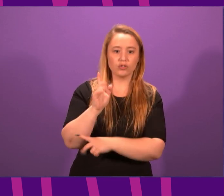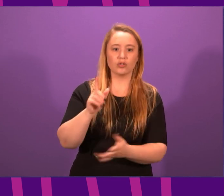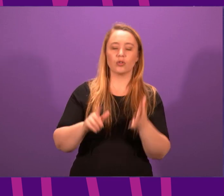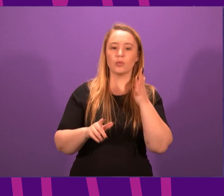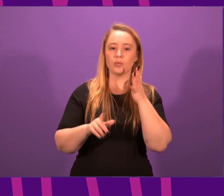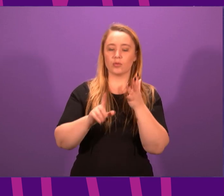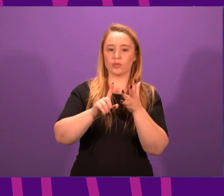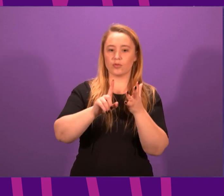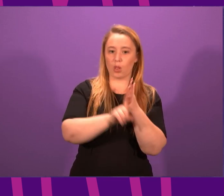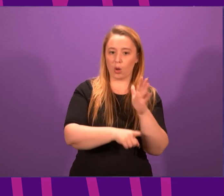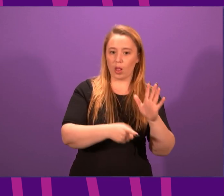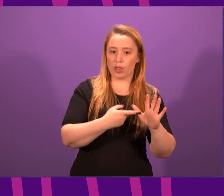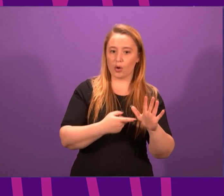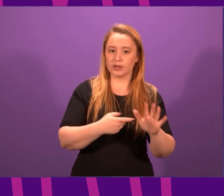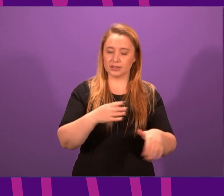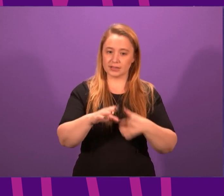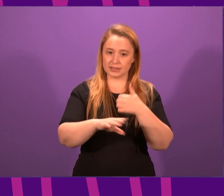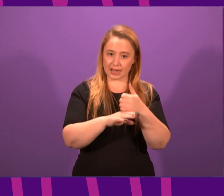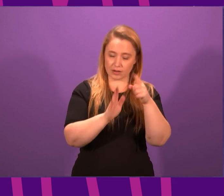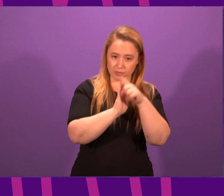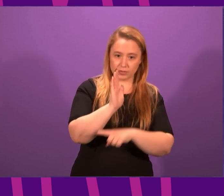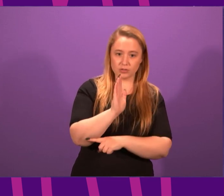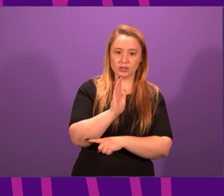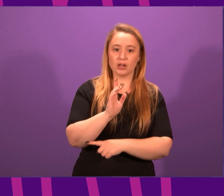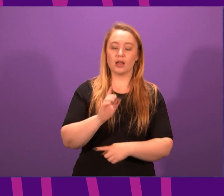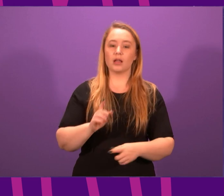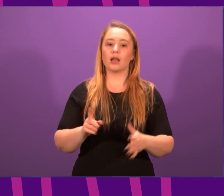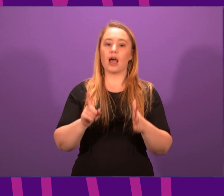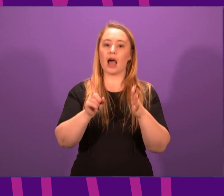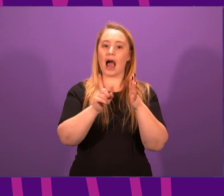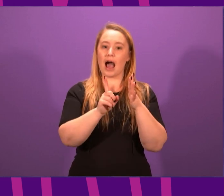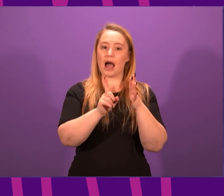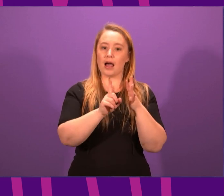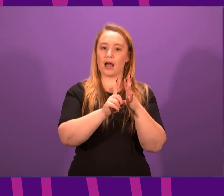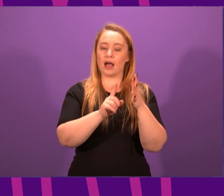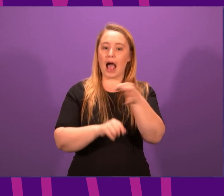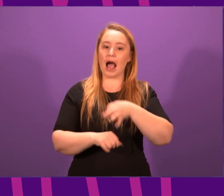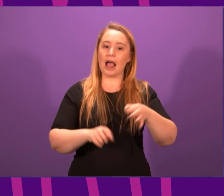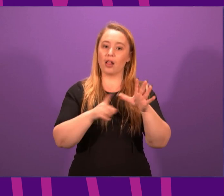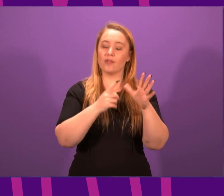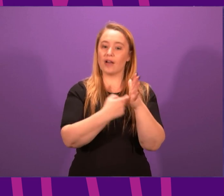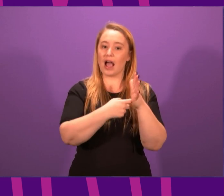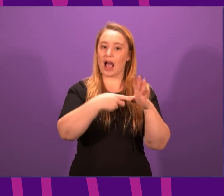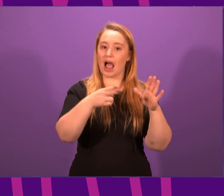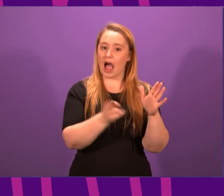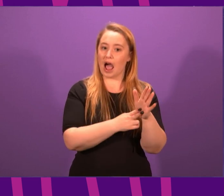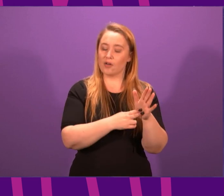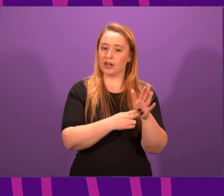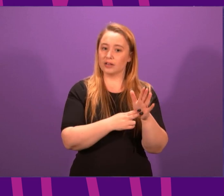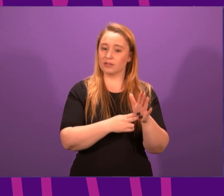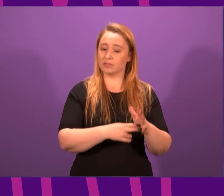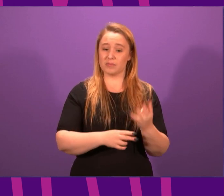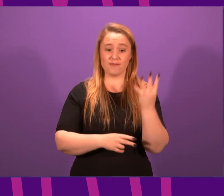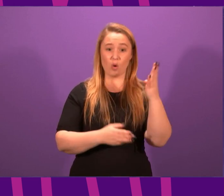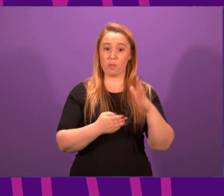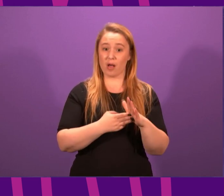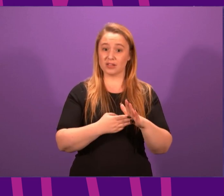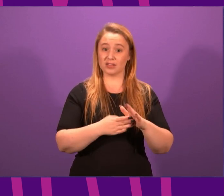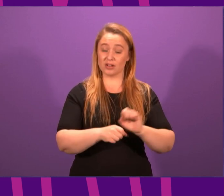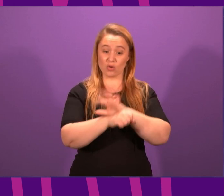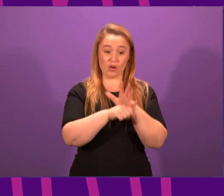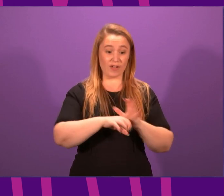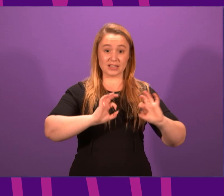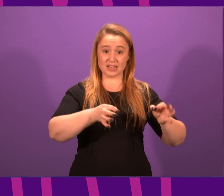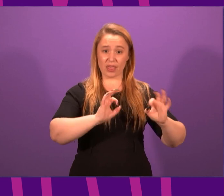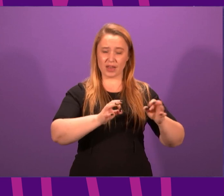in. Until last week, the Isle of Arran had been virus-free for 4 months, yet people and businesses were put under the same stringent conditions as the Central